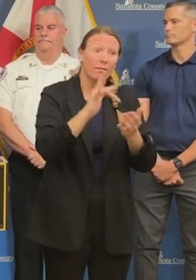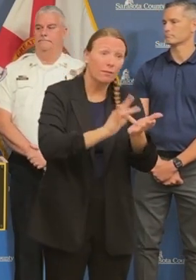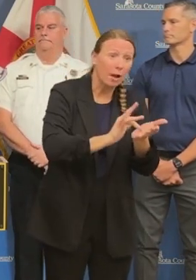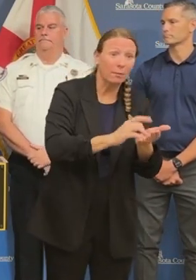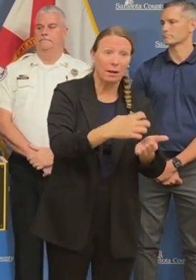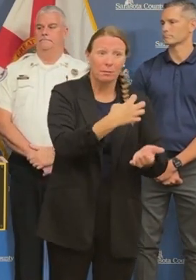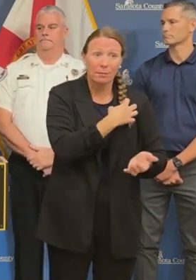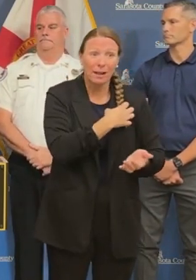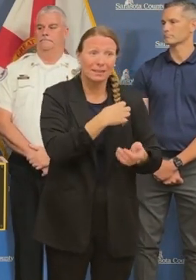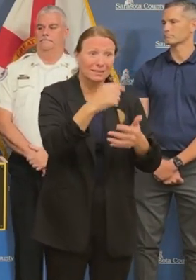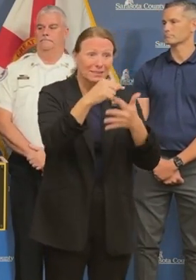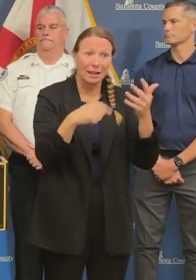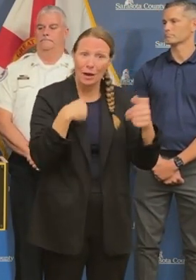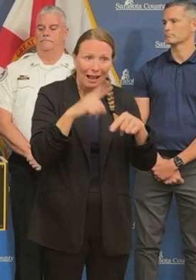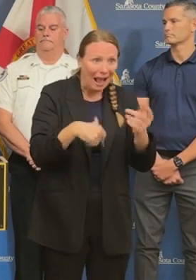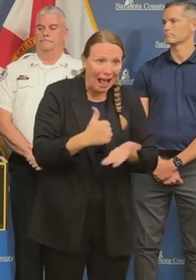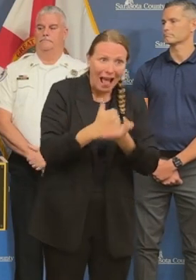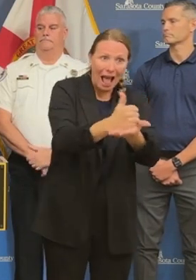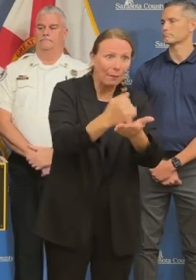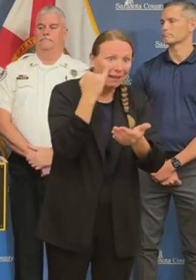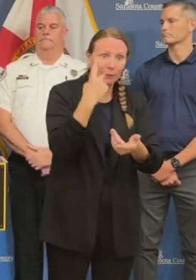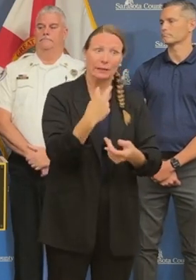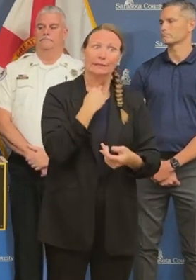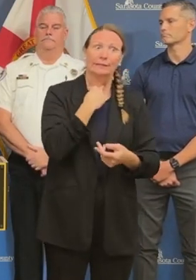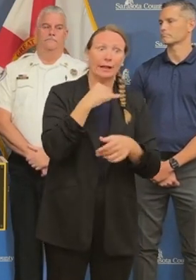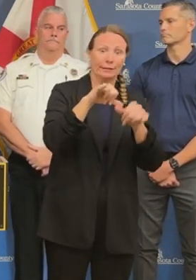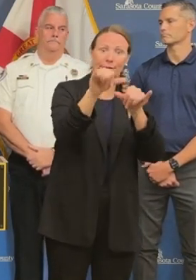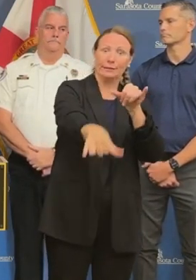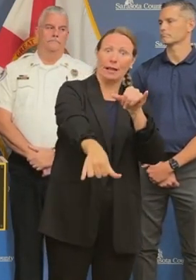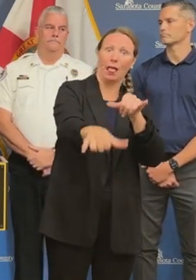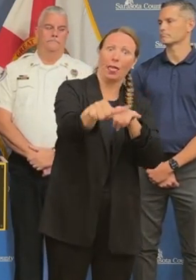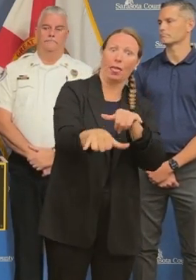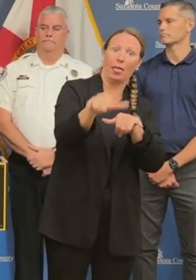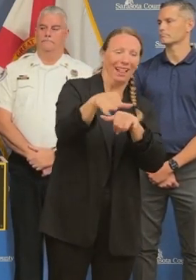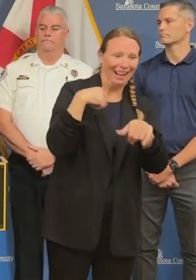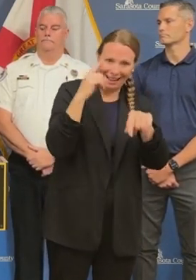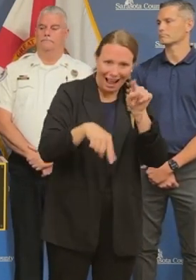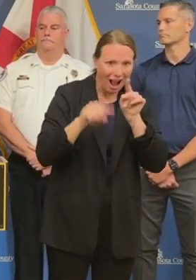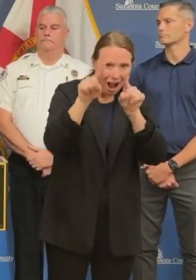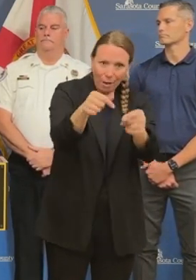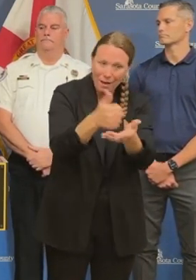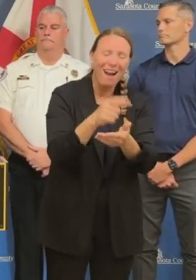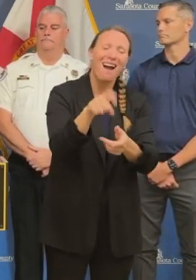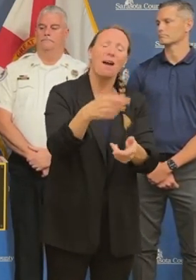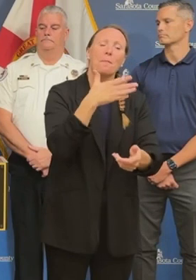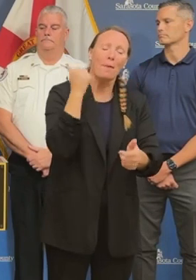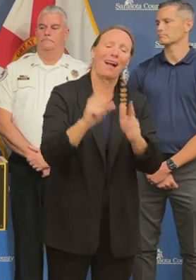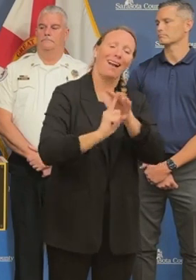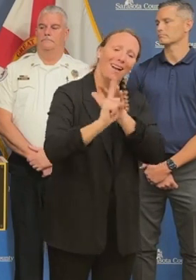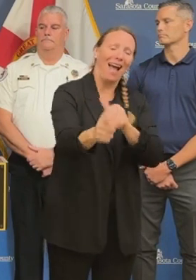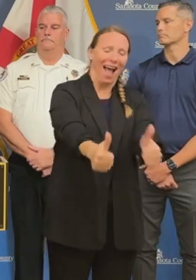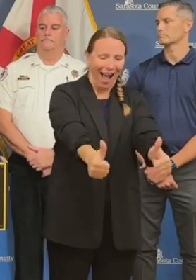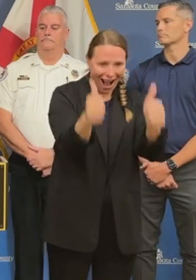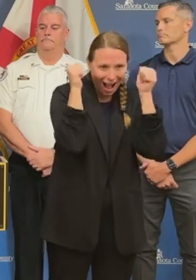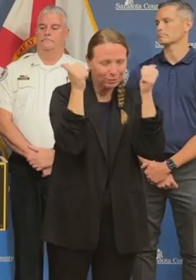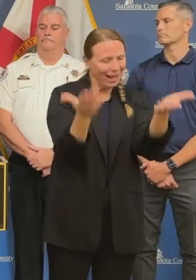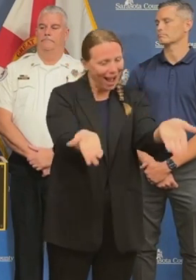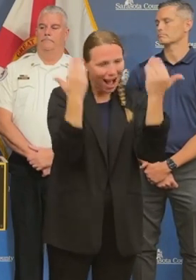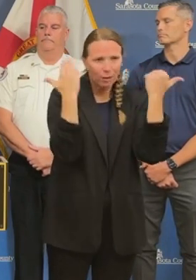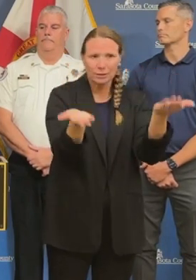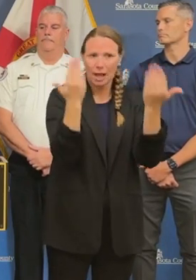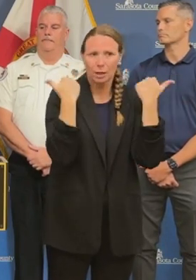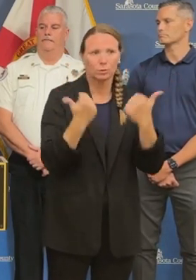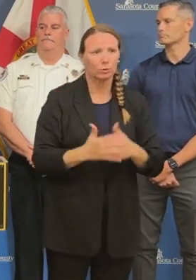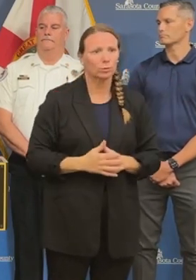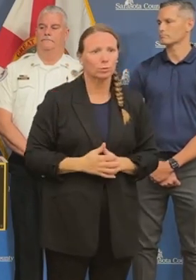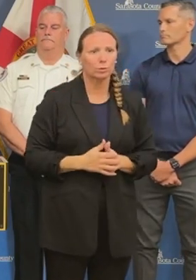you if you're not helping yourself. Get out of those areas. As I've said before in this room many times,